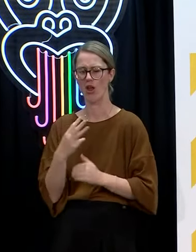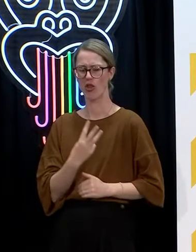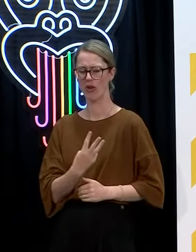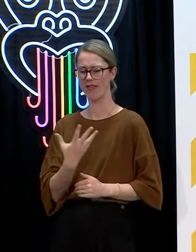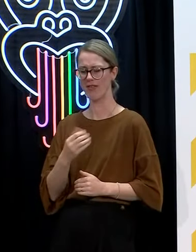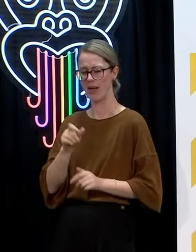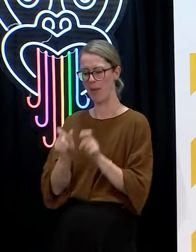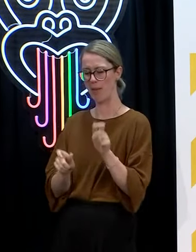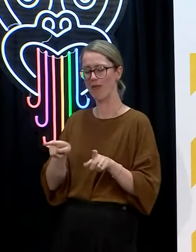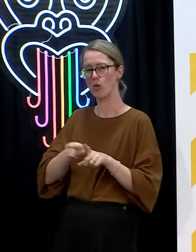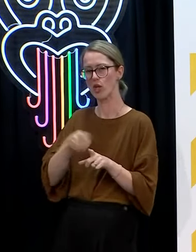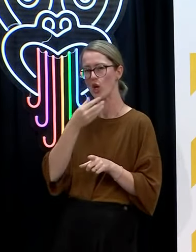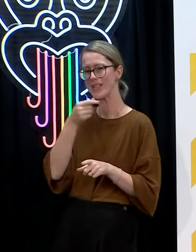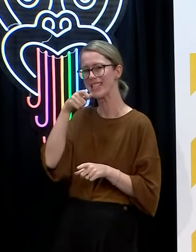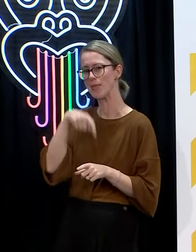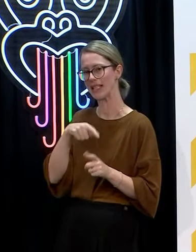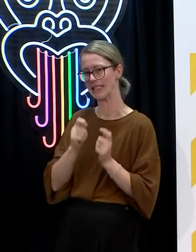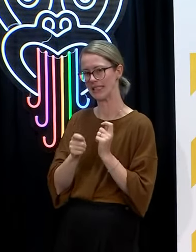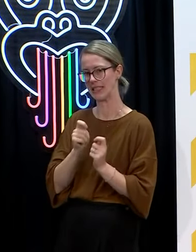up.